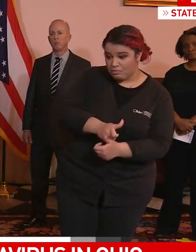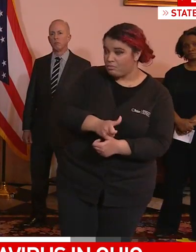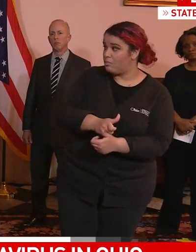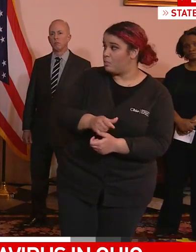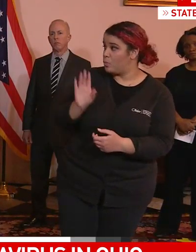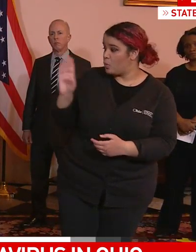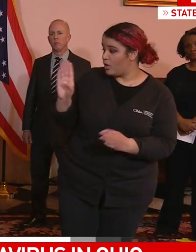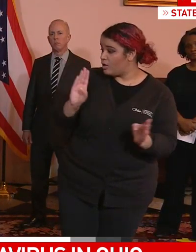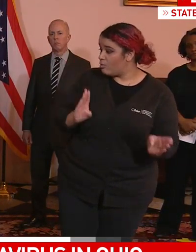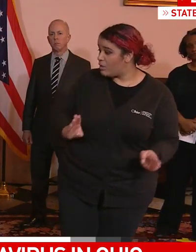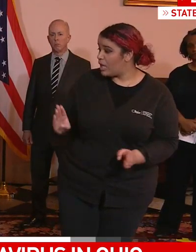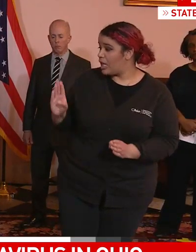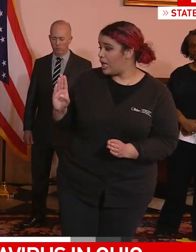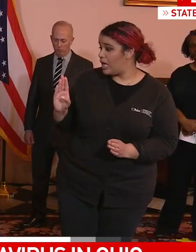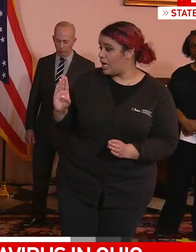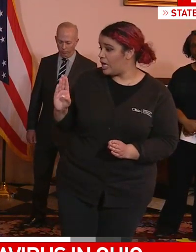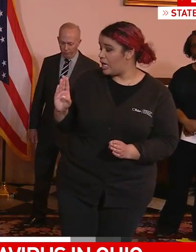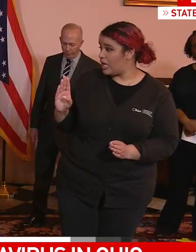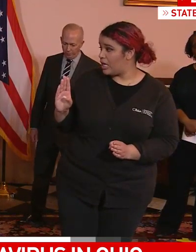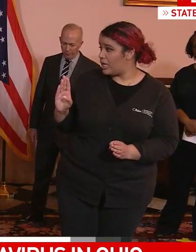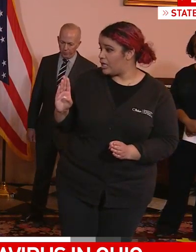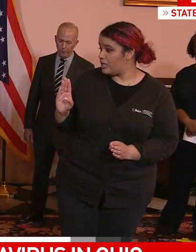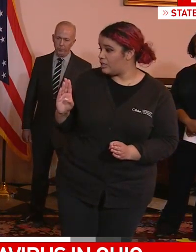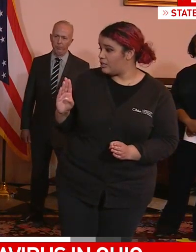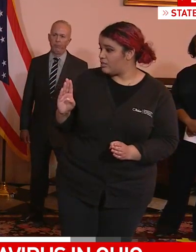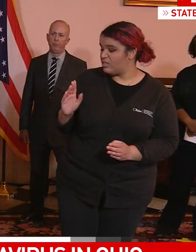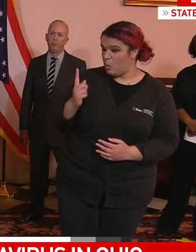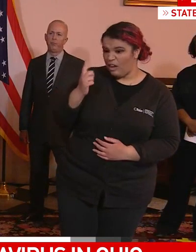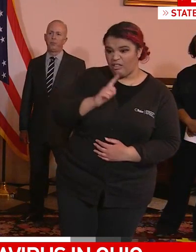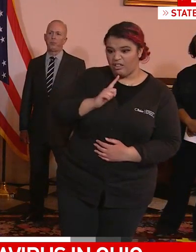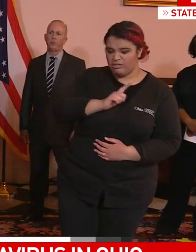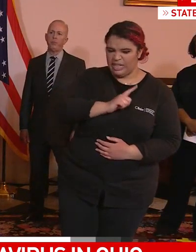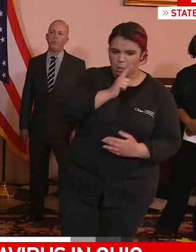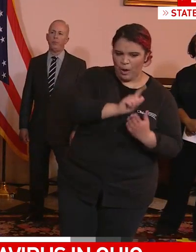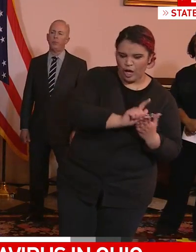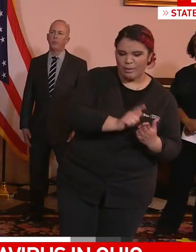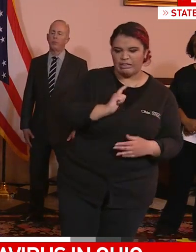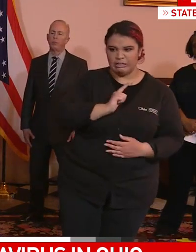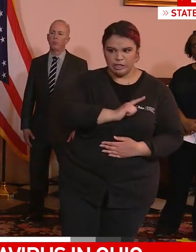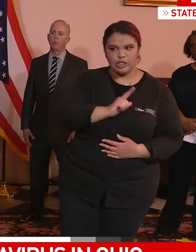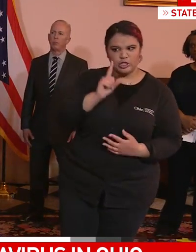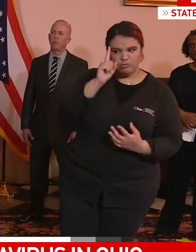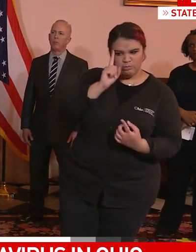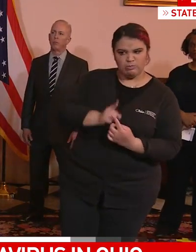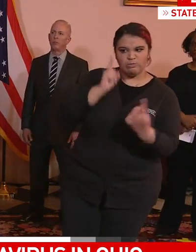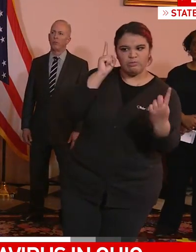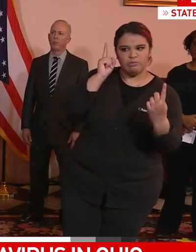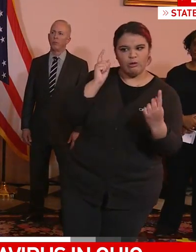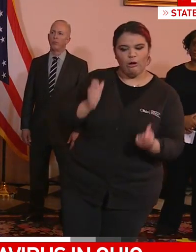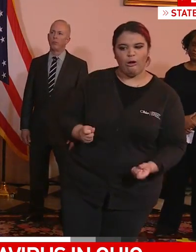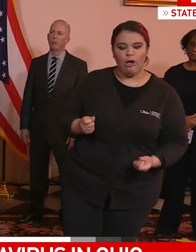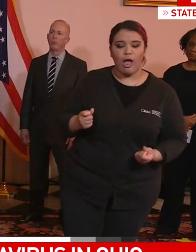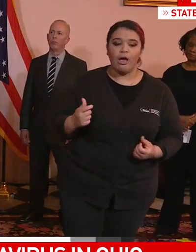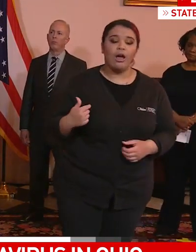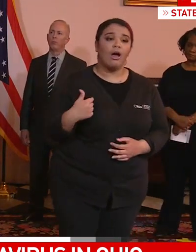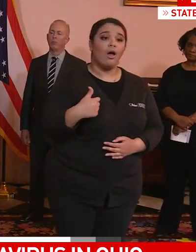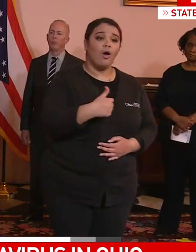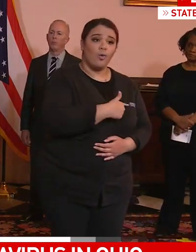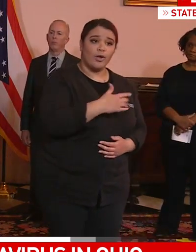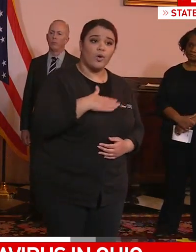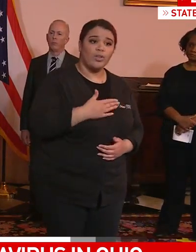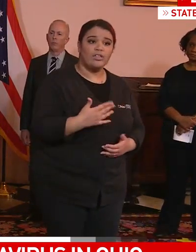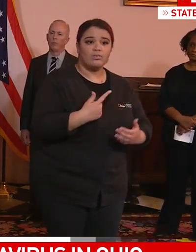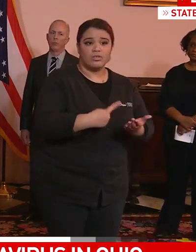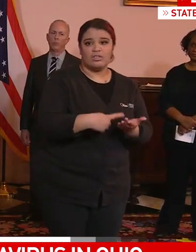your plan to have this election on June 2nd? What's next? Well, we are open certainly to discuss that. There's nothing